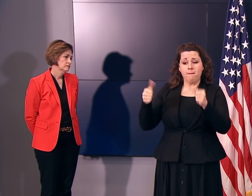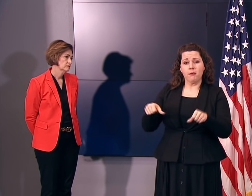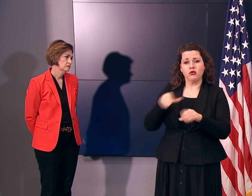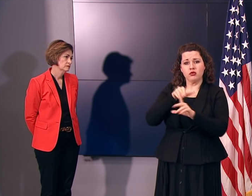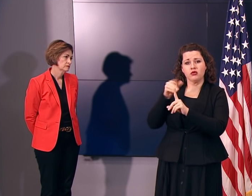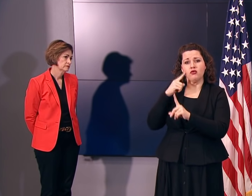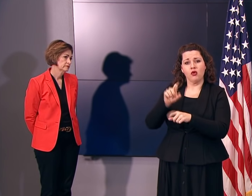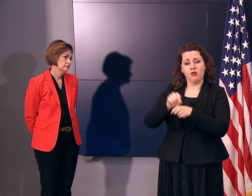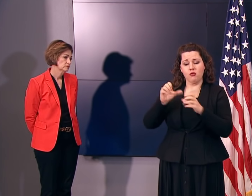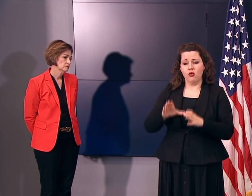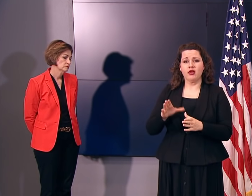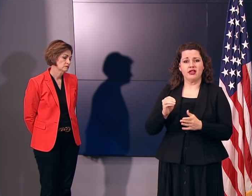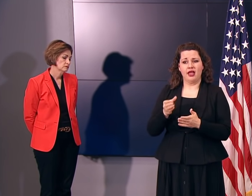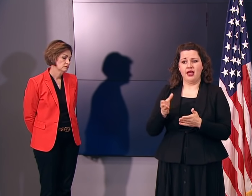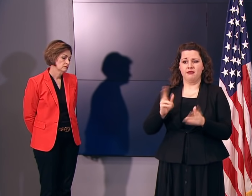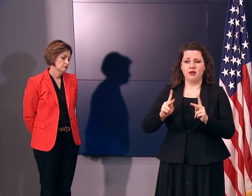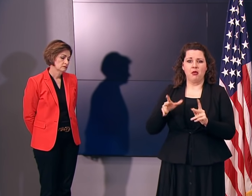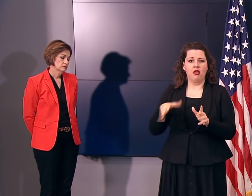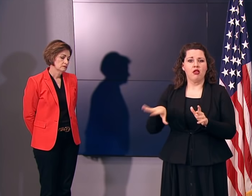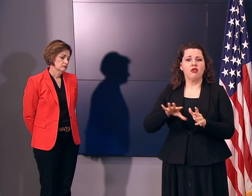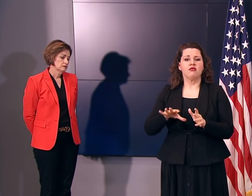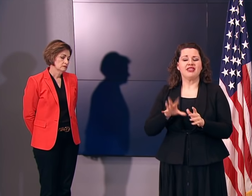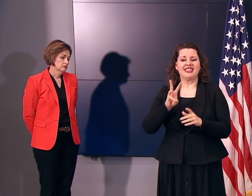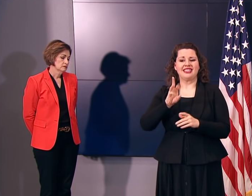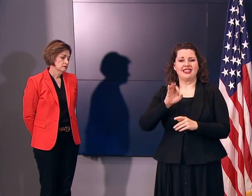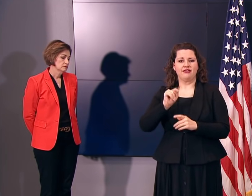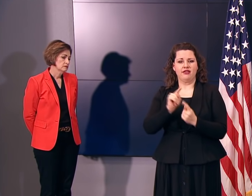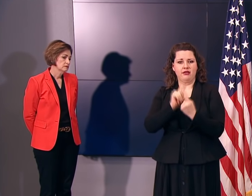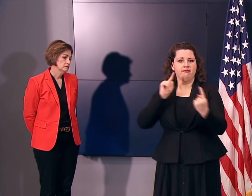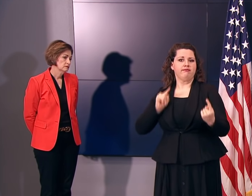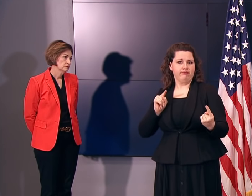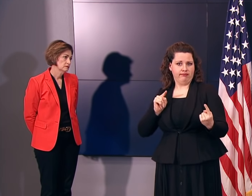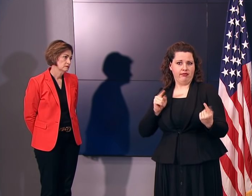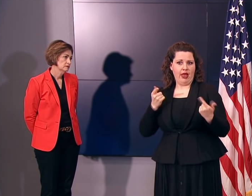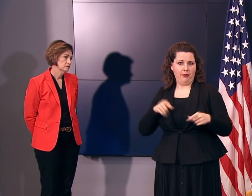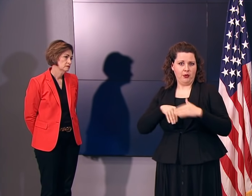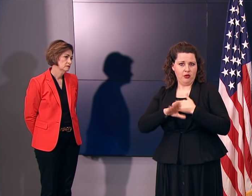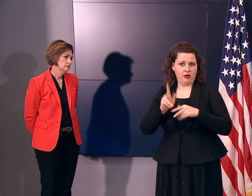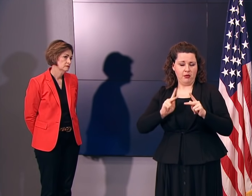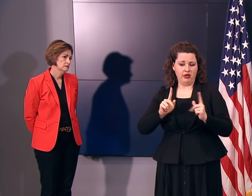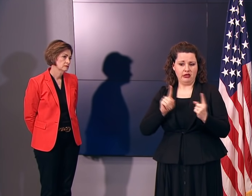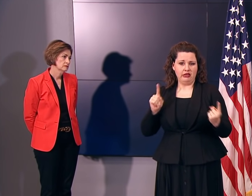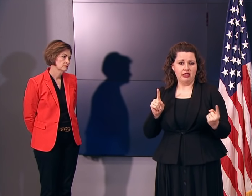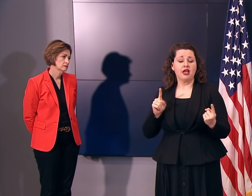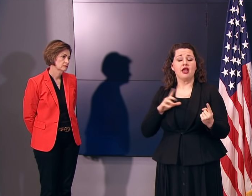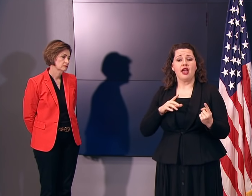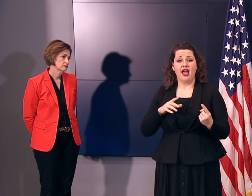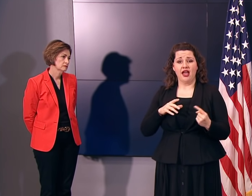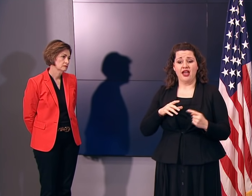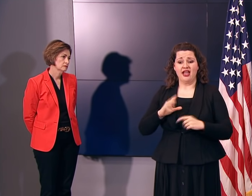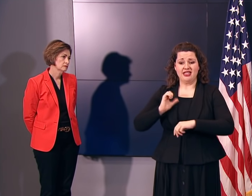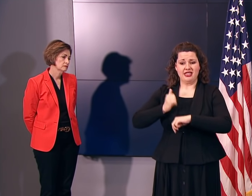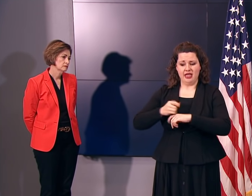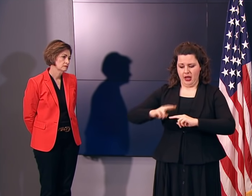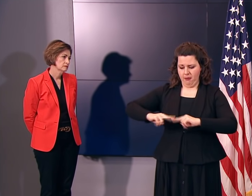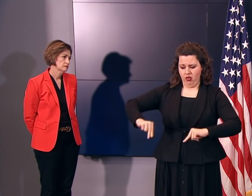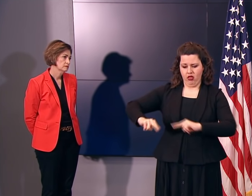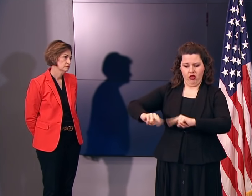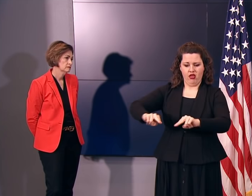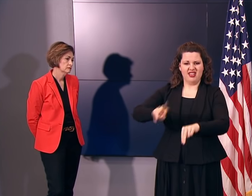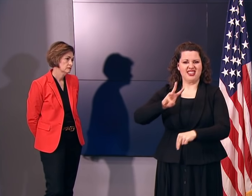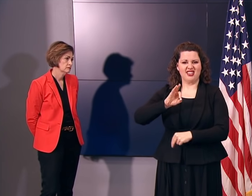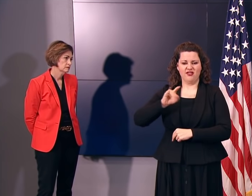of the public to stay at least 6 feet away from others when in the facility, and marking 6-foot intervals when